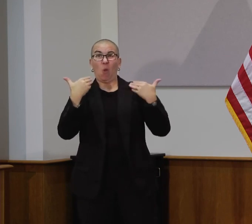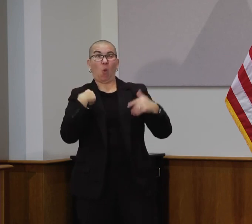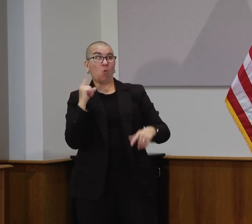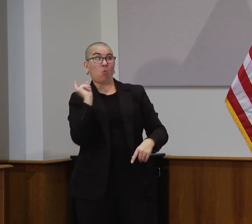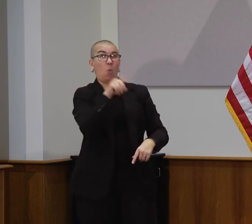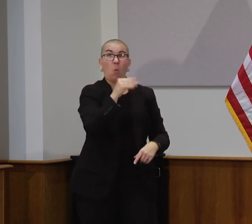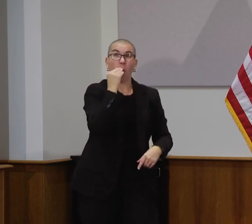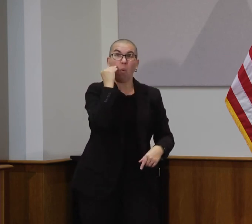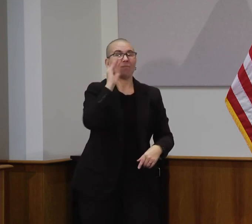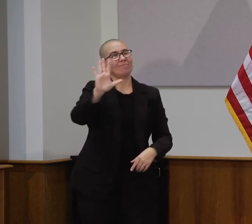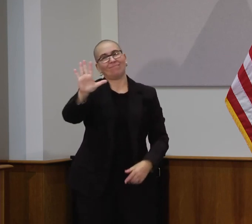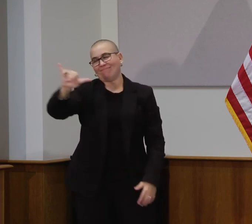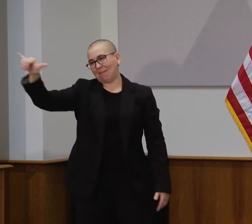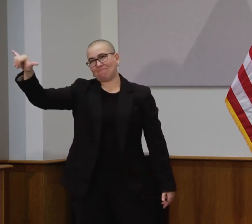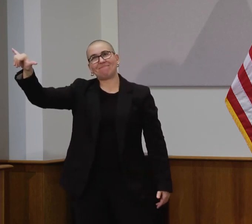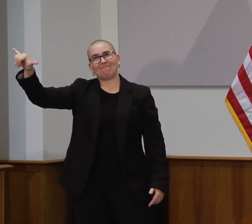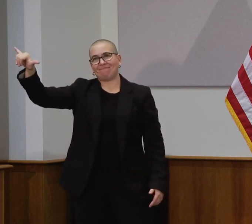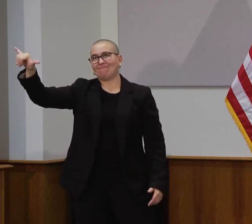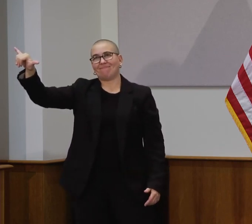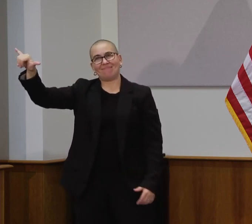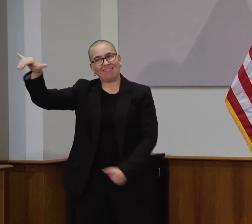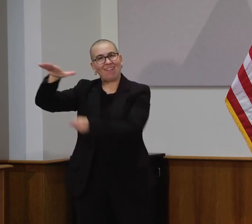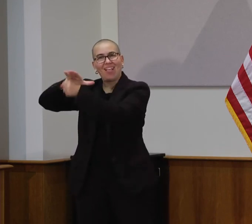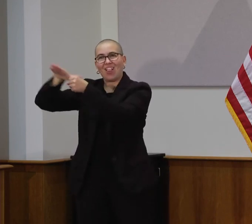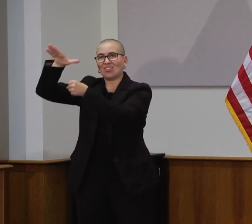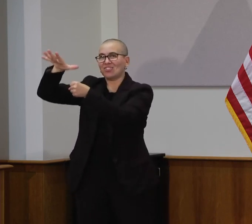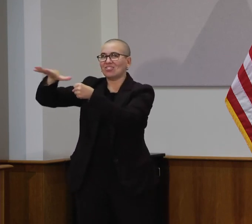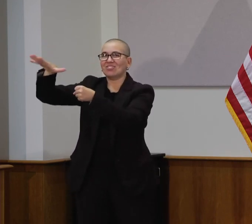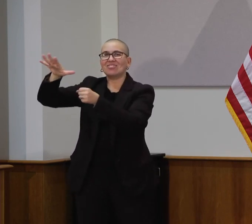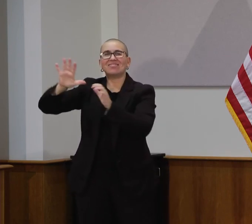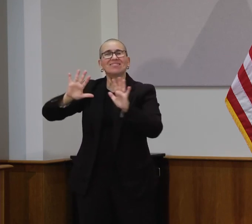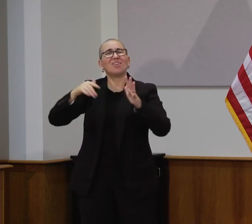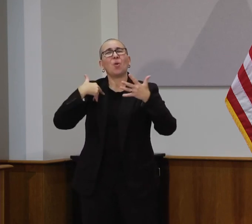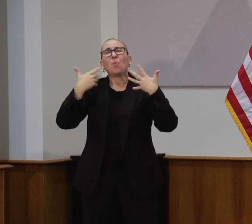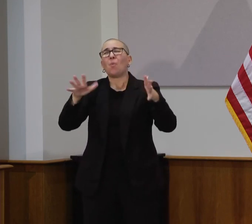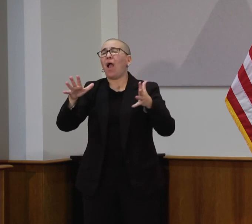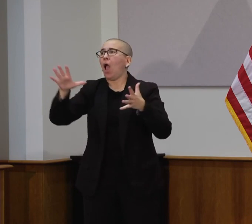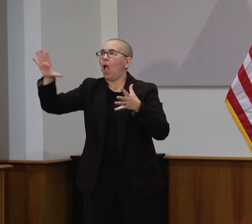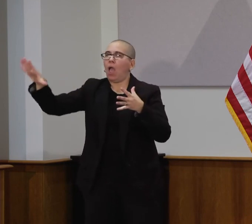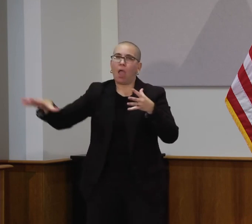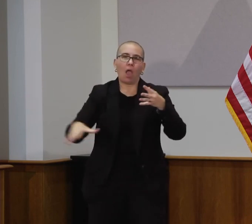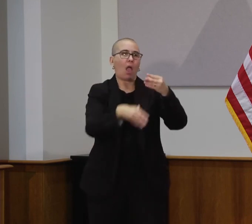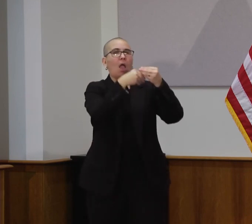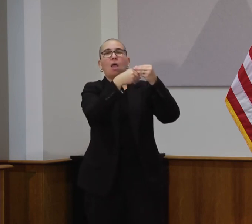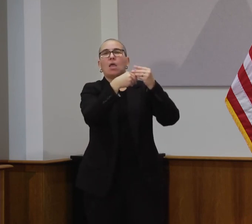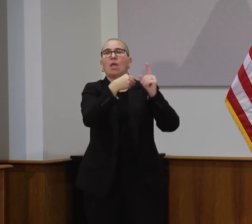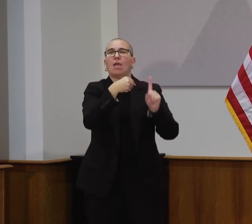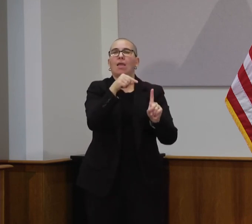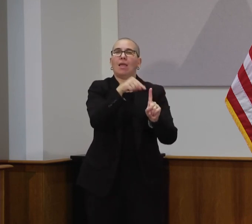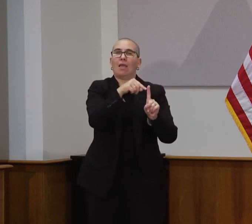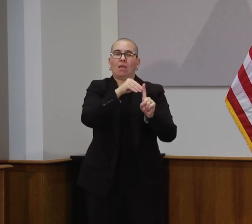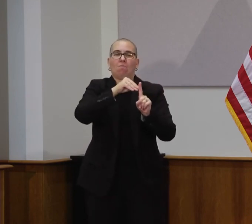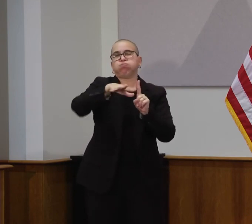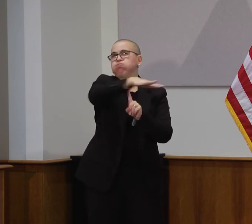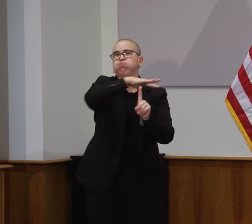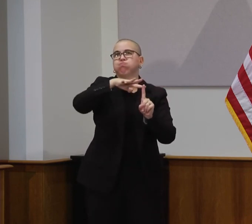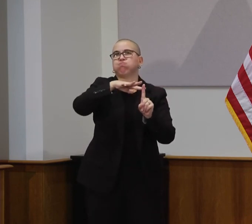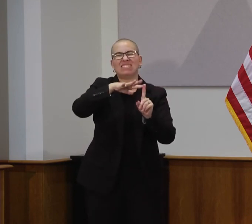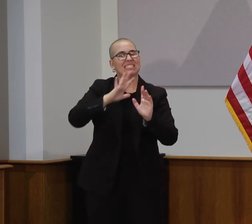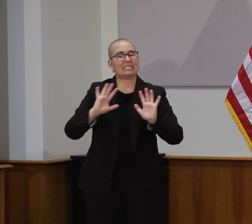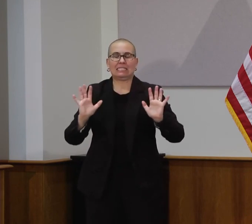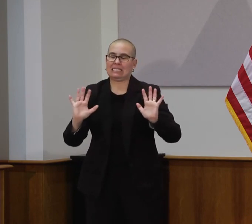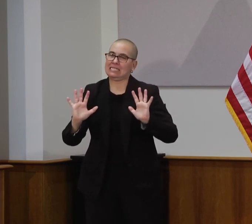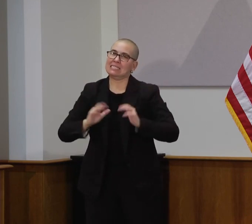want others to get sick. Don't invite COVID-19 to travel home with you. If any students decide to